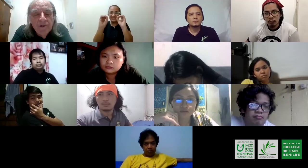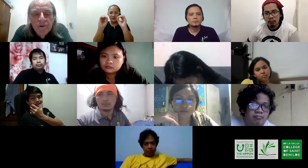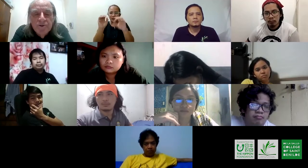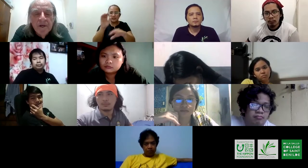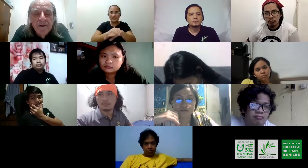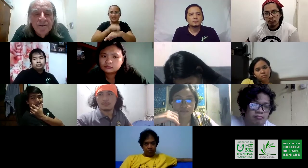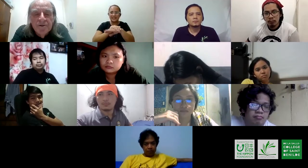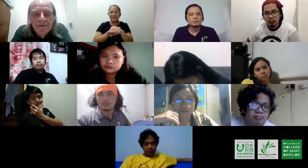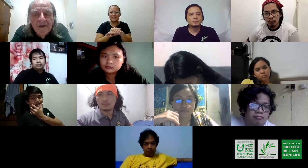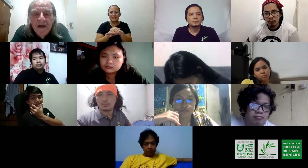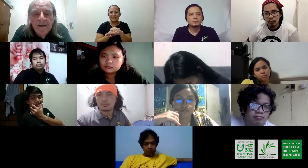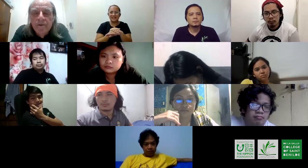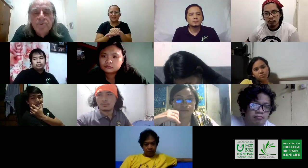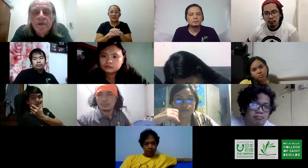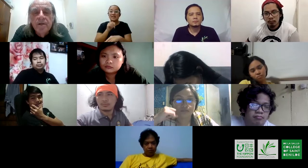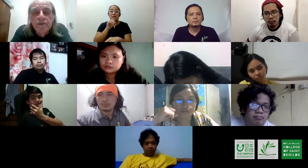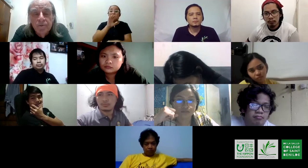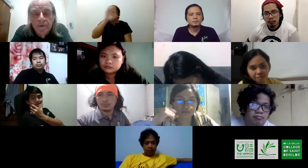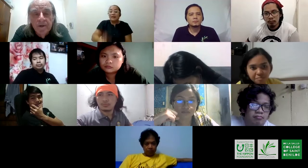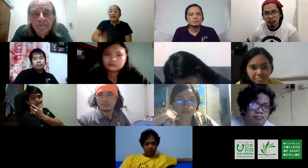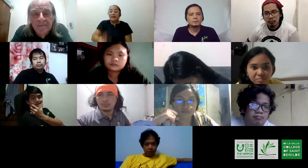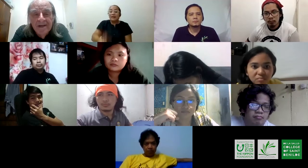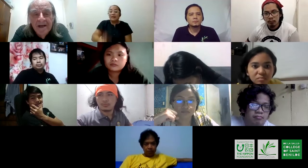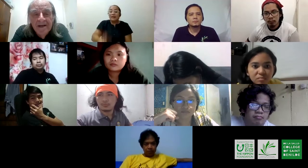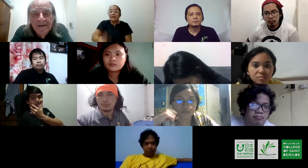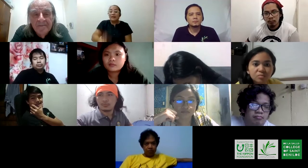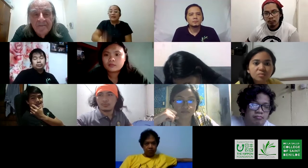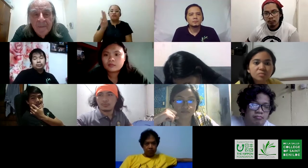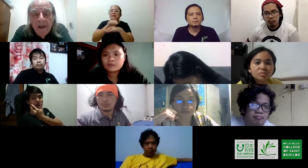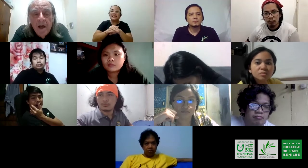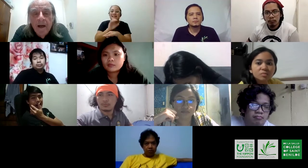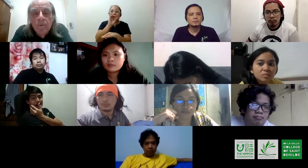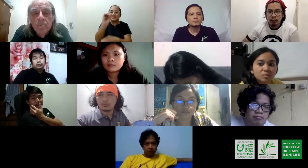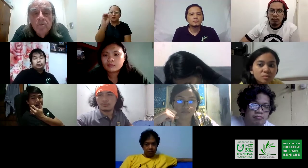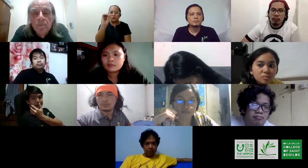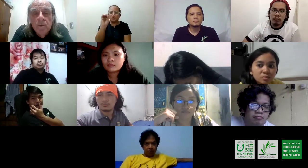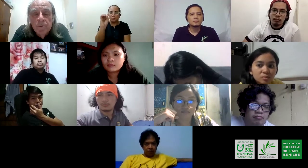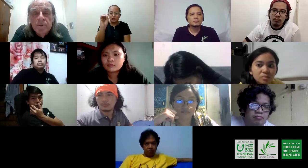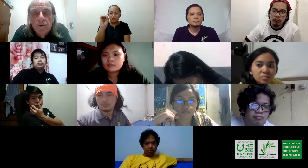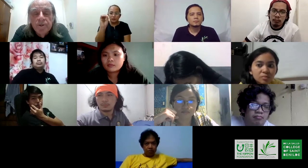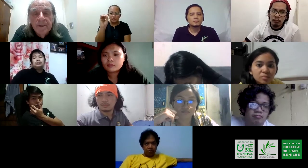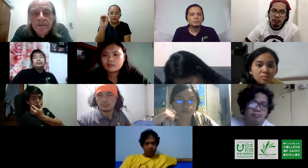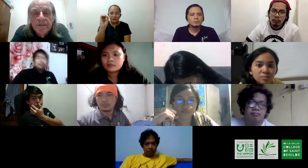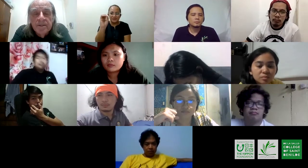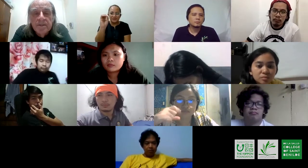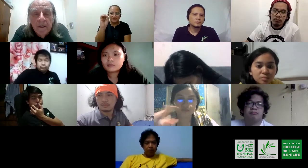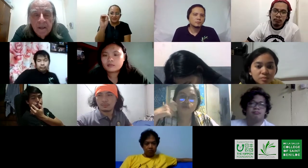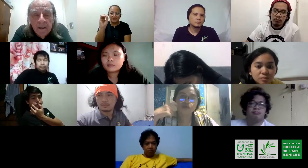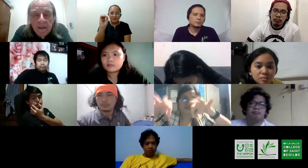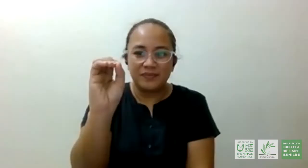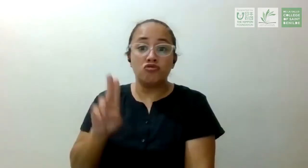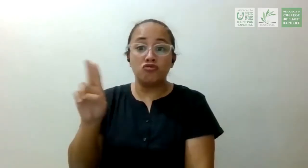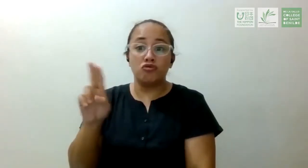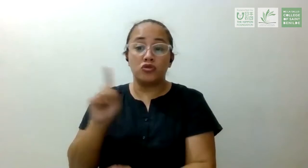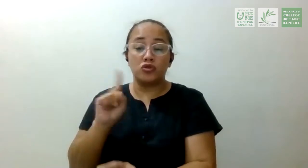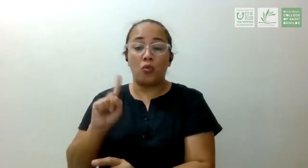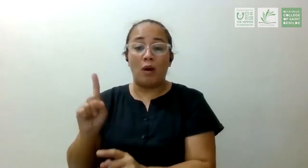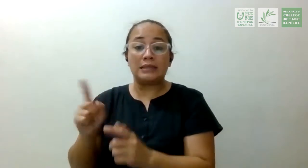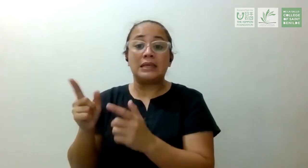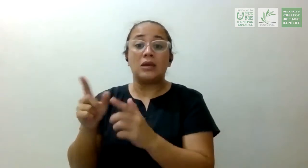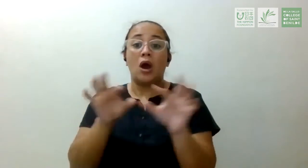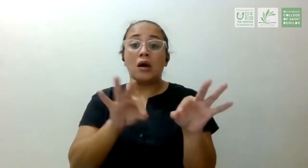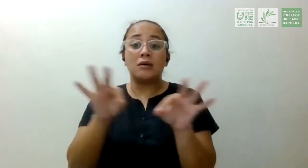We didn't use English. I didn't use English with them. I used Ho Chi Minh City Sign Language.